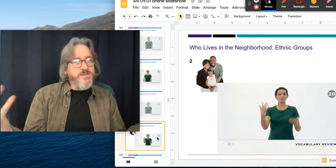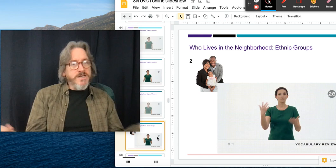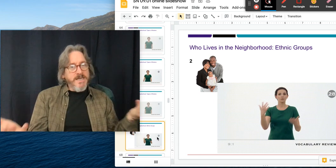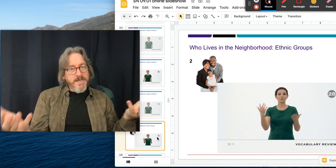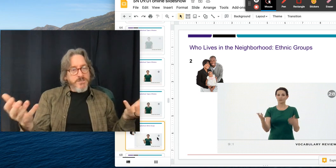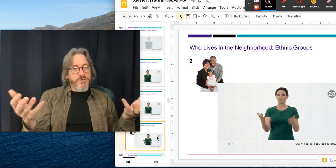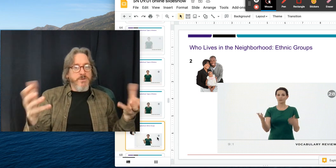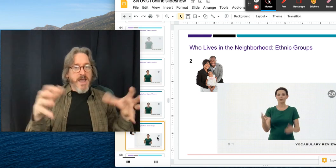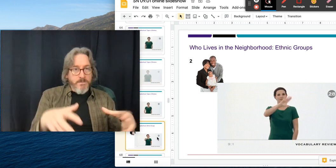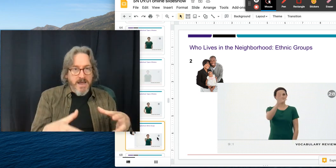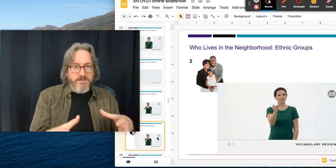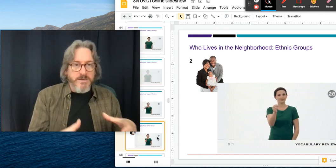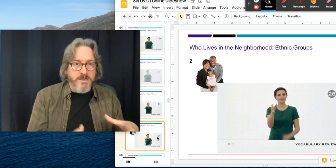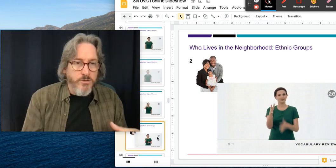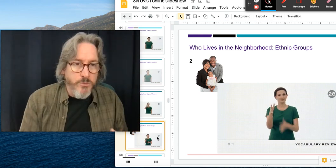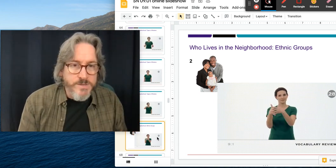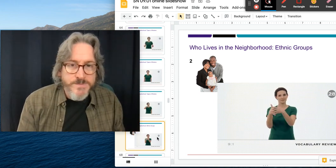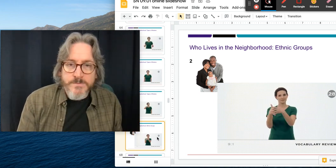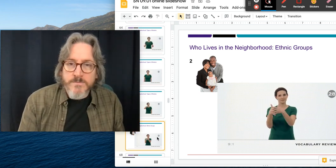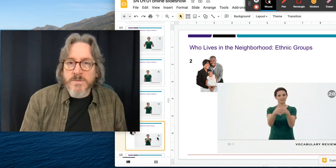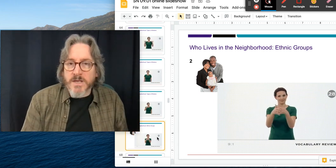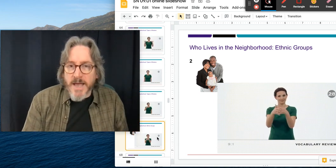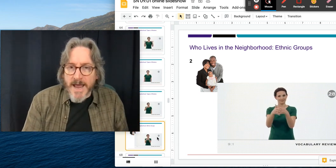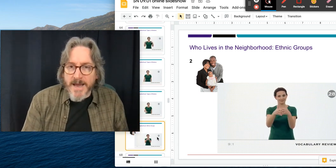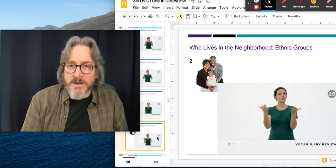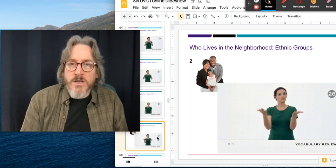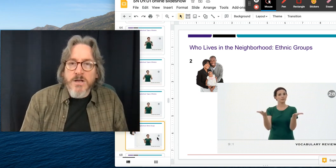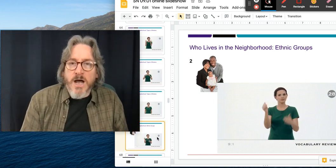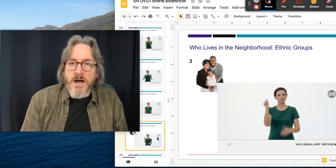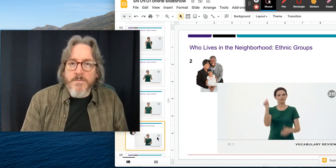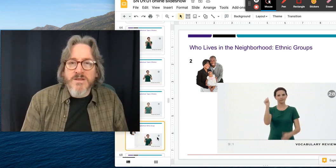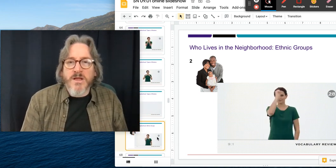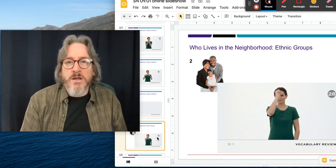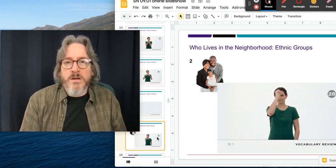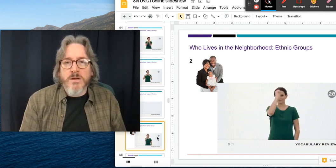And then we start getting into ethnic groups. And